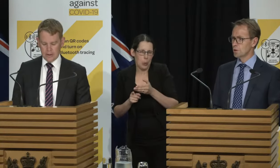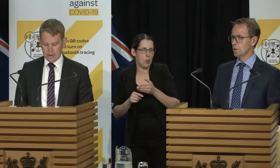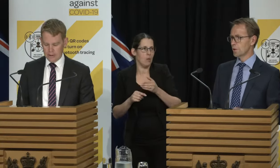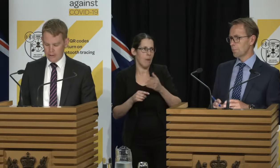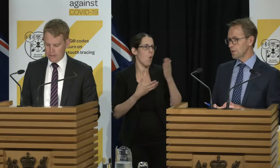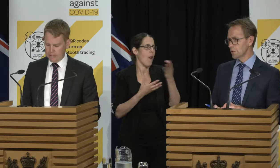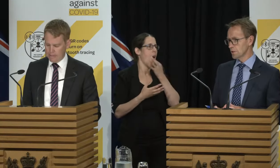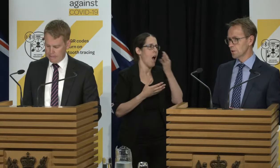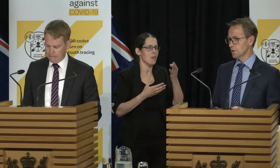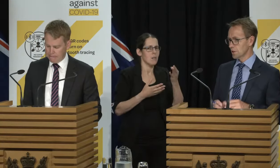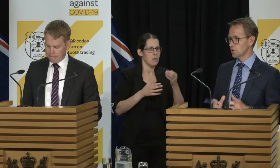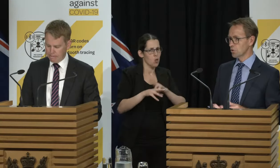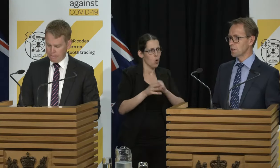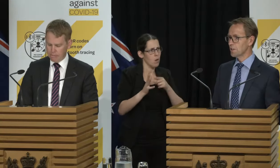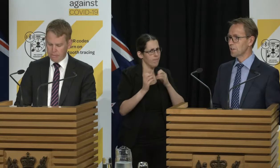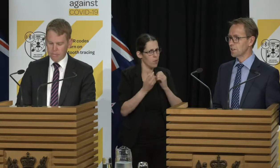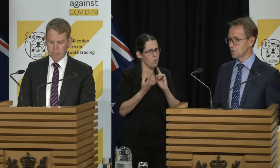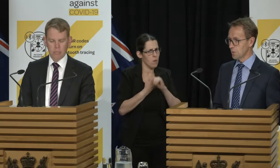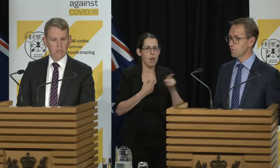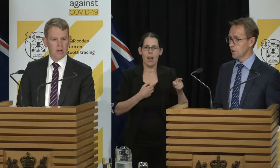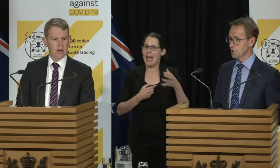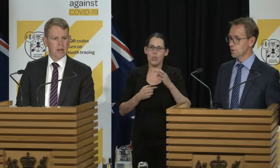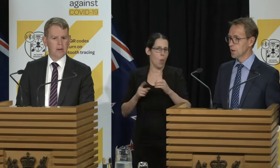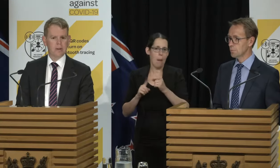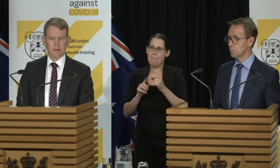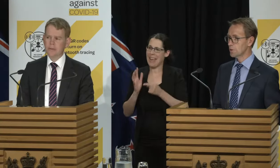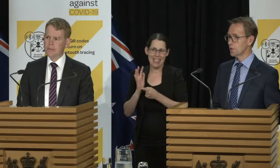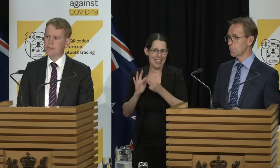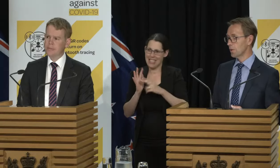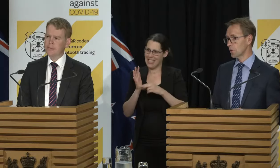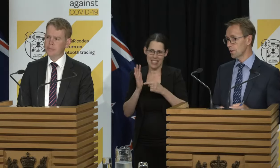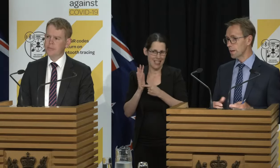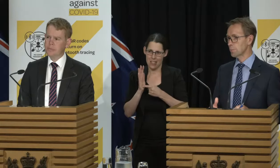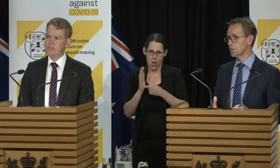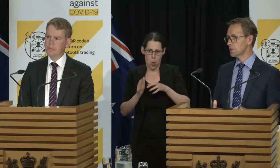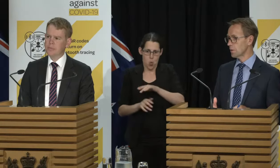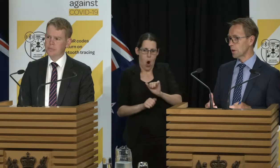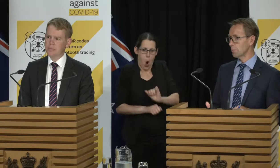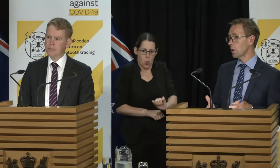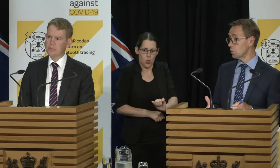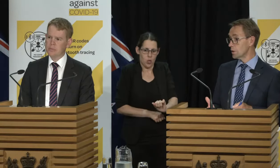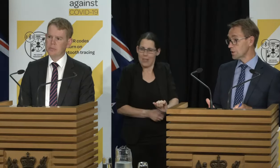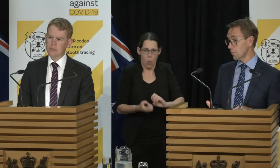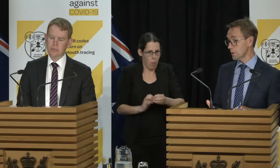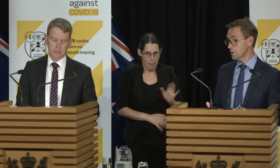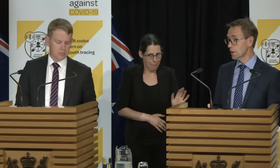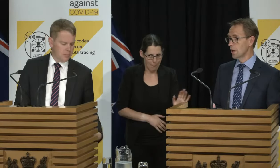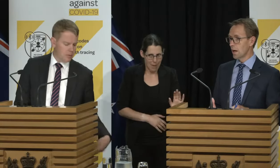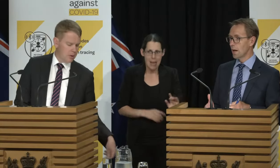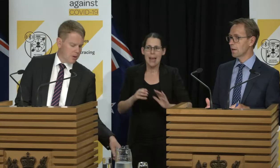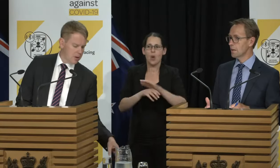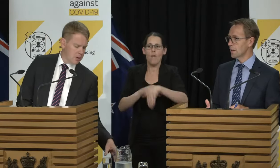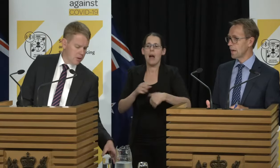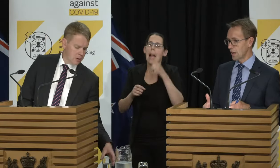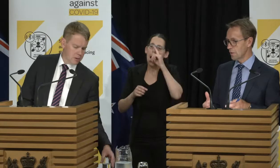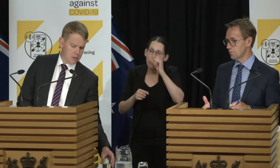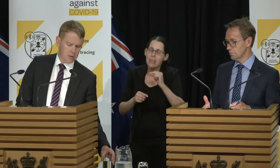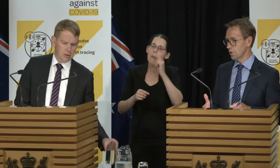all, it's not the patents that are the constraint here. It's the manufacturing capability and capacity, and that's being stepped up by all these companies